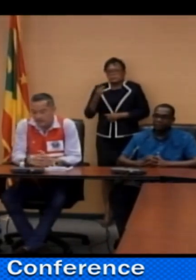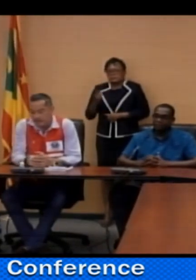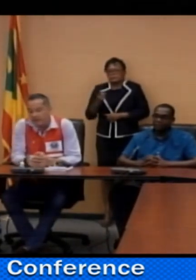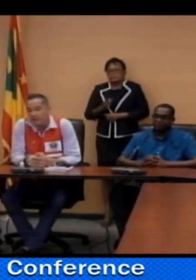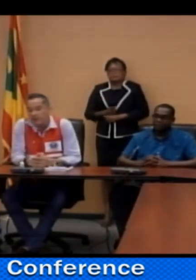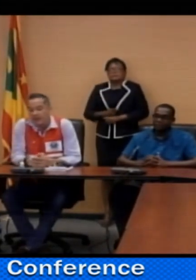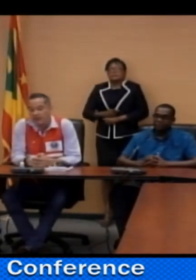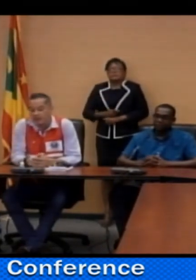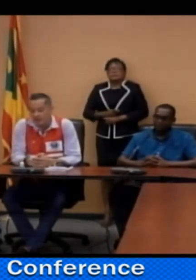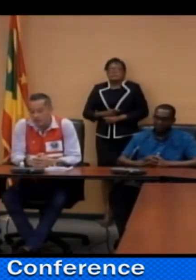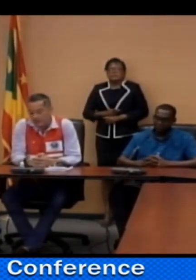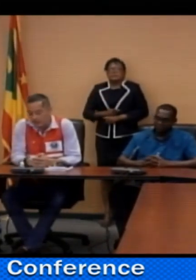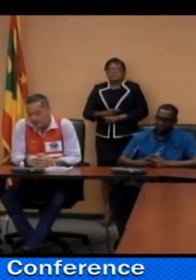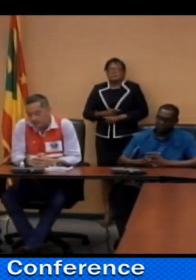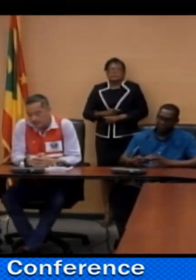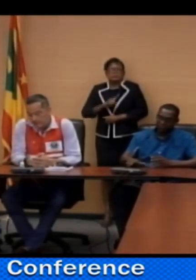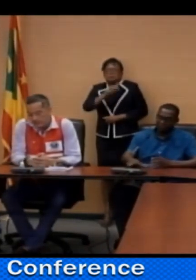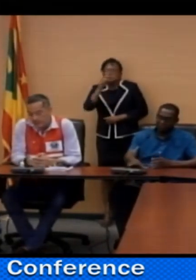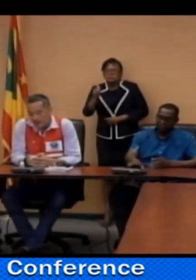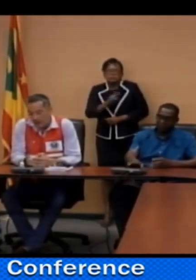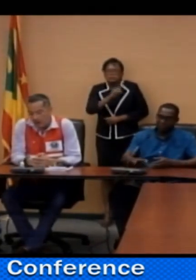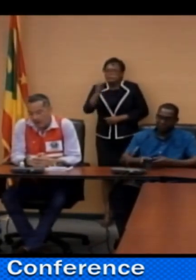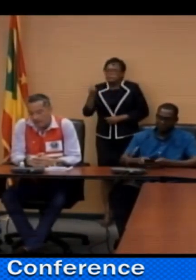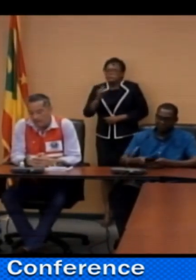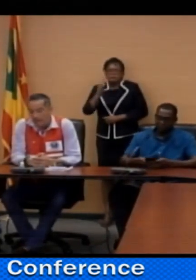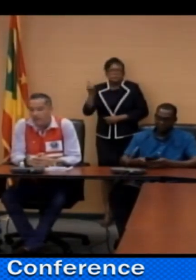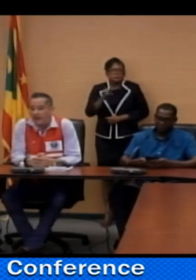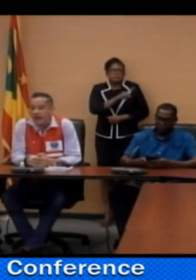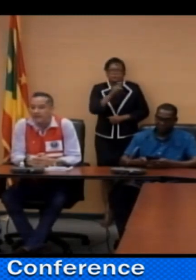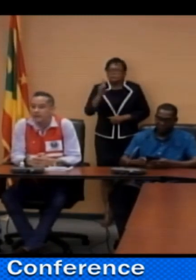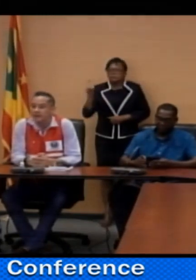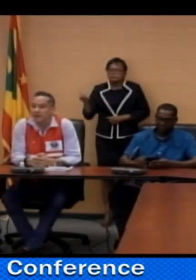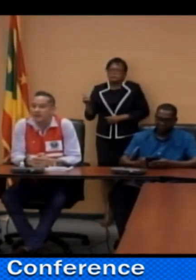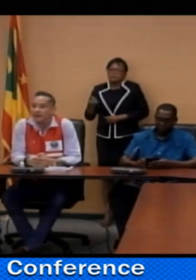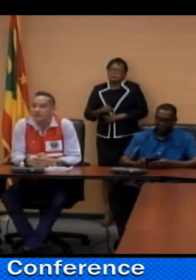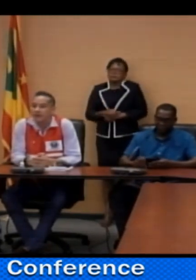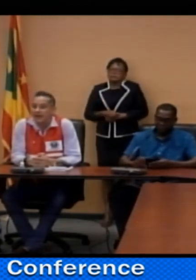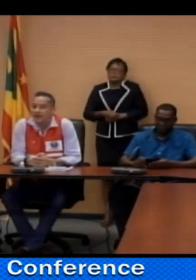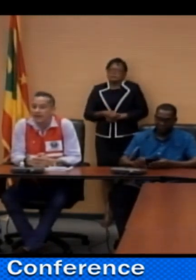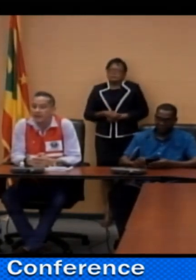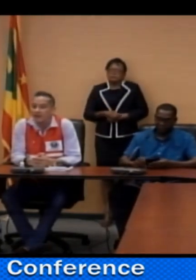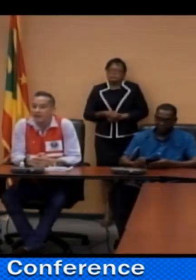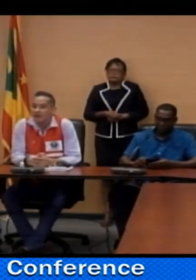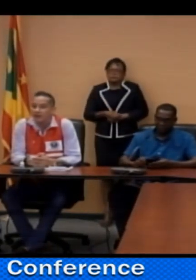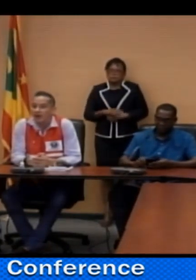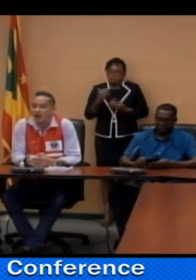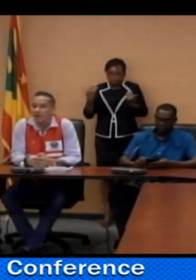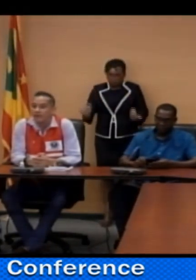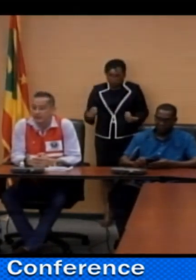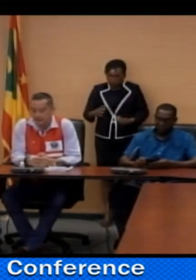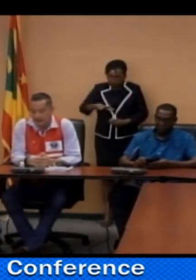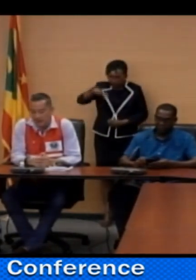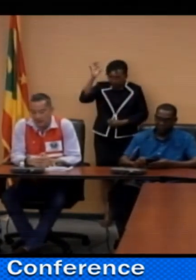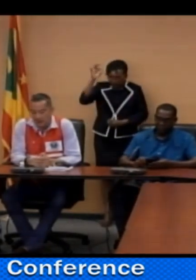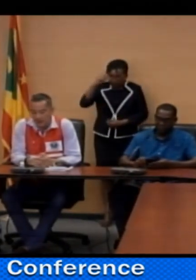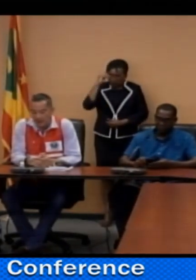Just to say before we hand over to questions, as a result of us finding our first